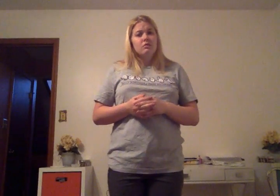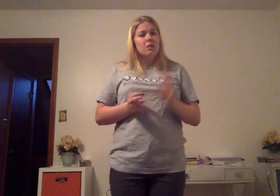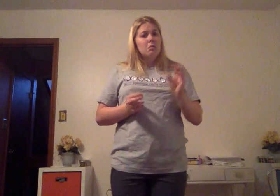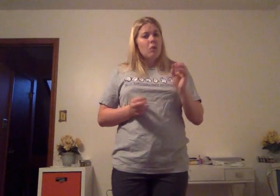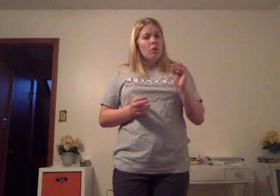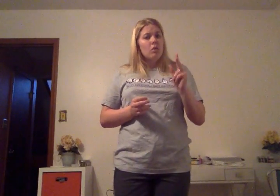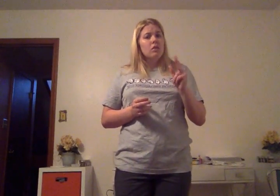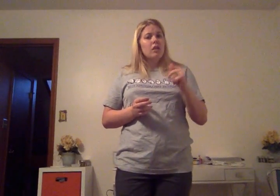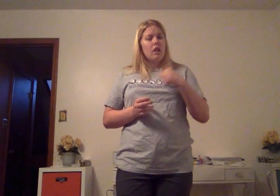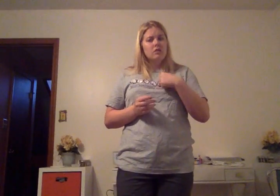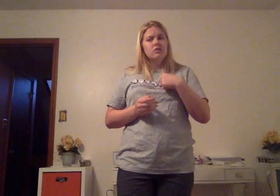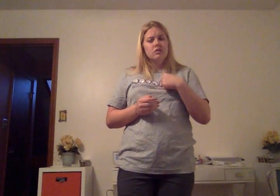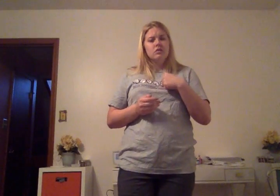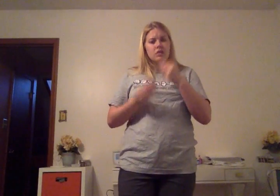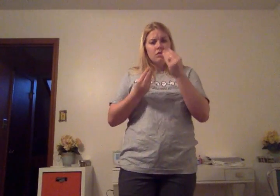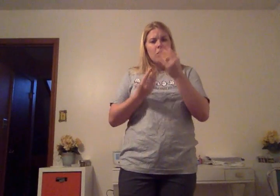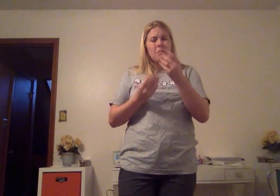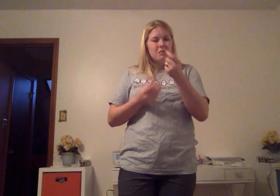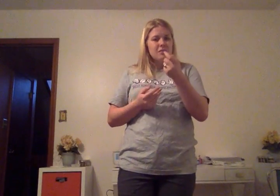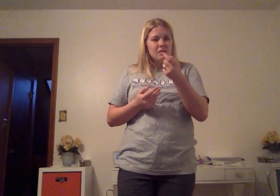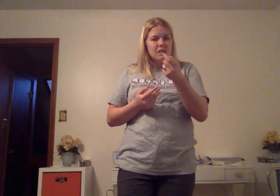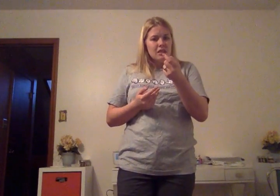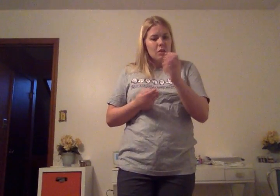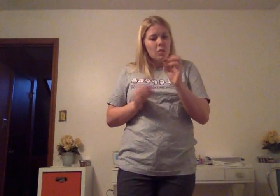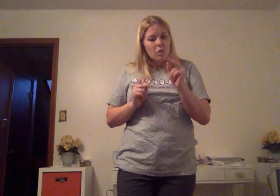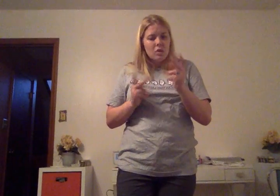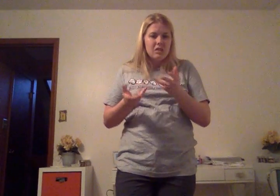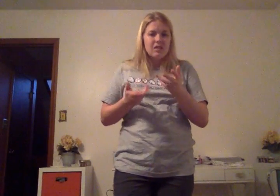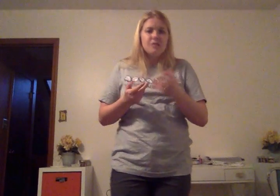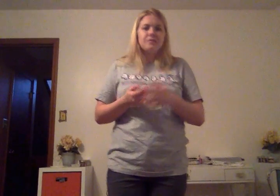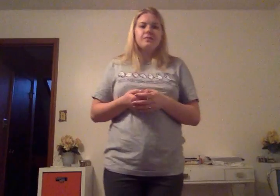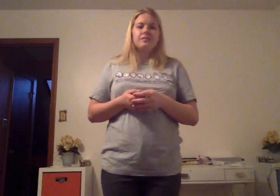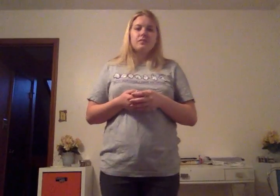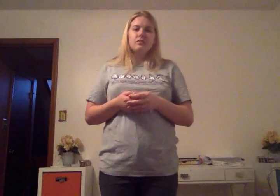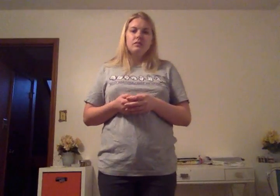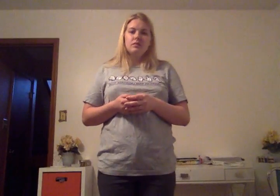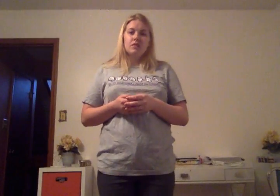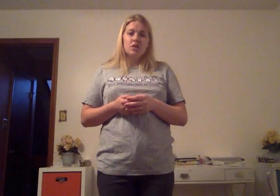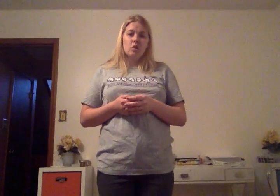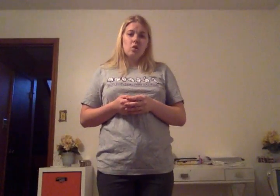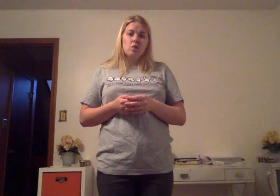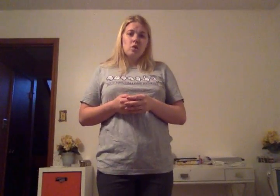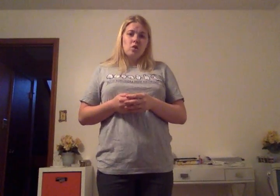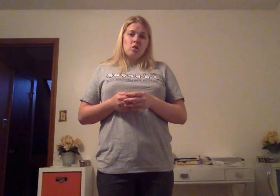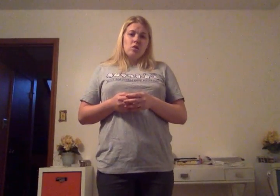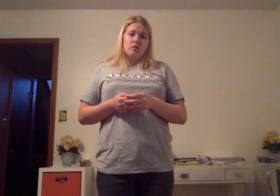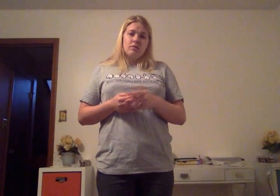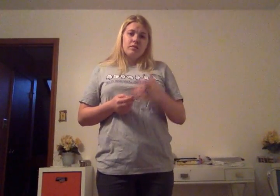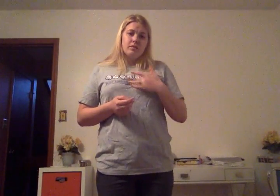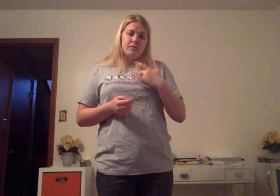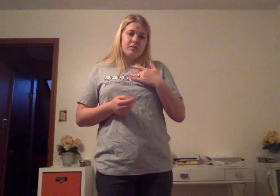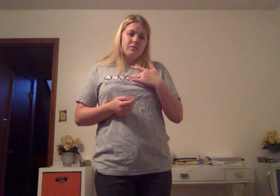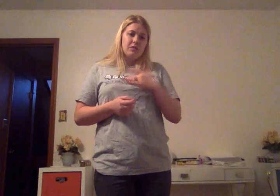share. But at the end of the day, I have the exact same pressure of everyday